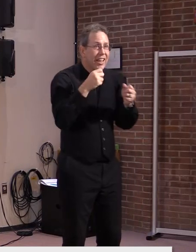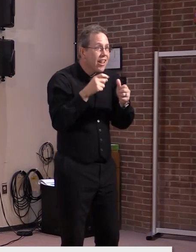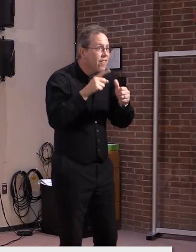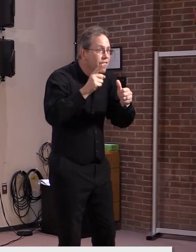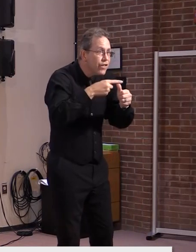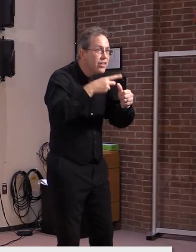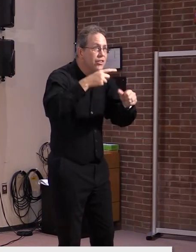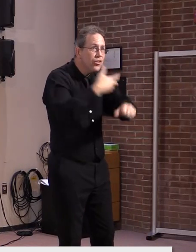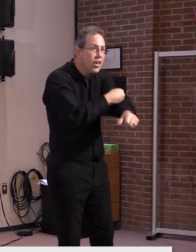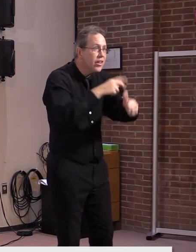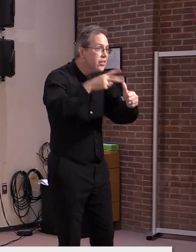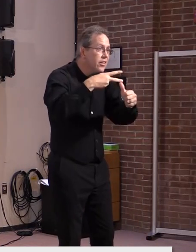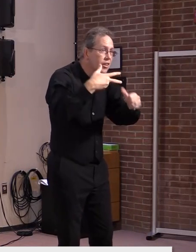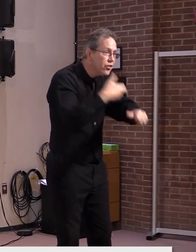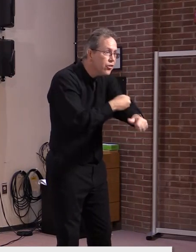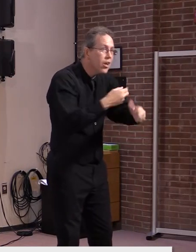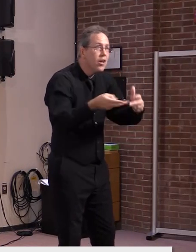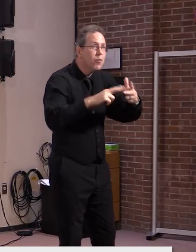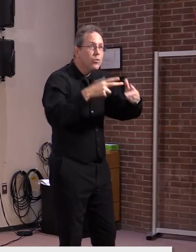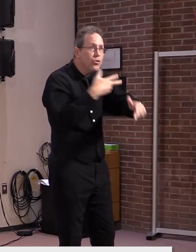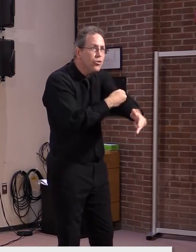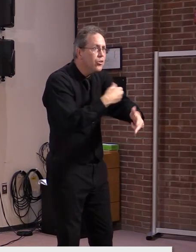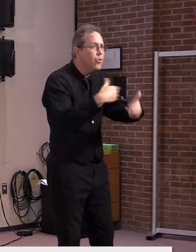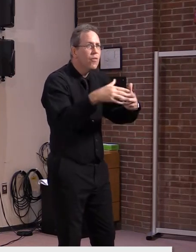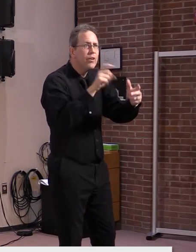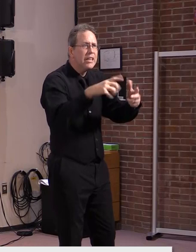get vaccinated. Visit